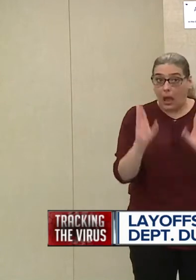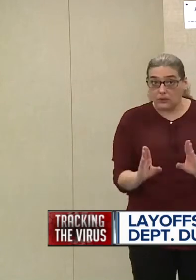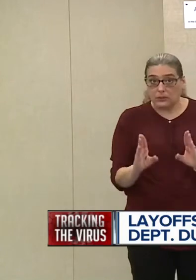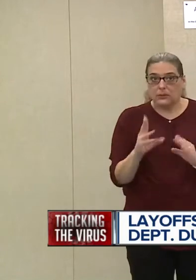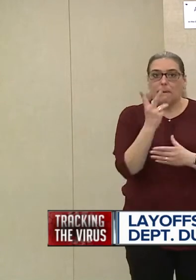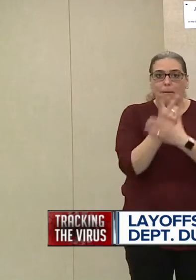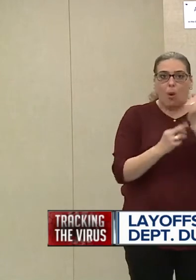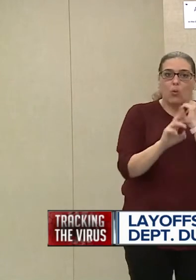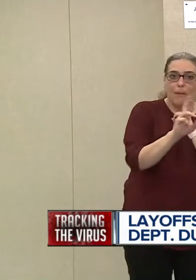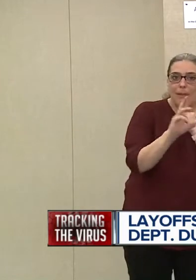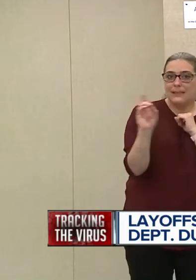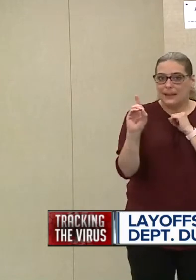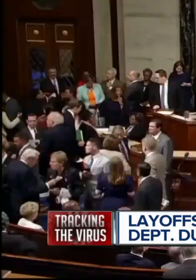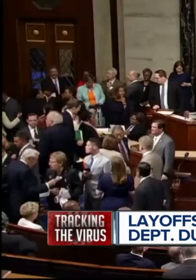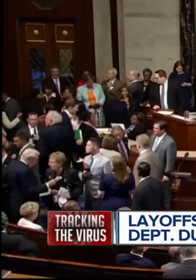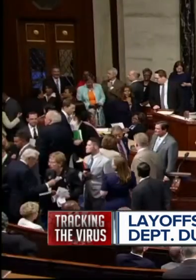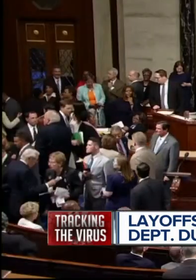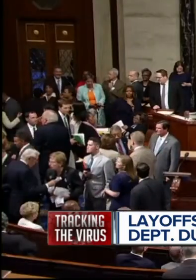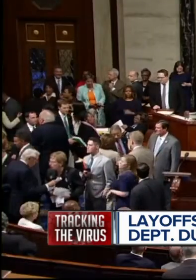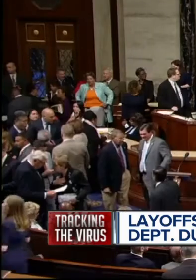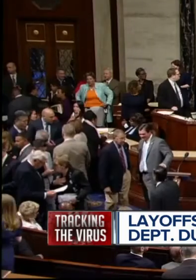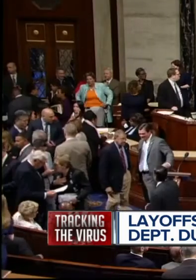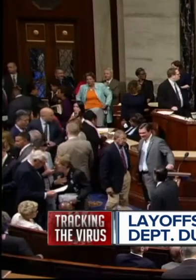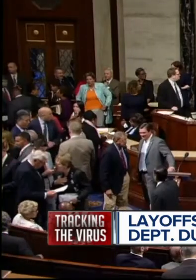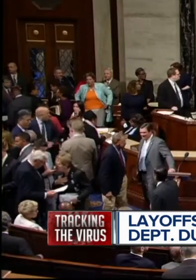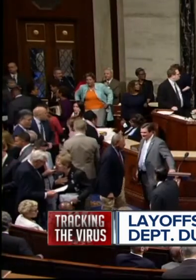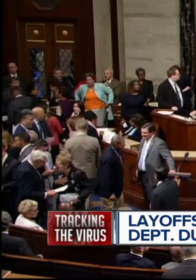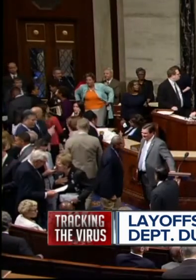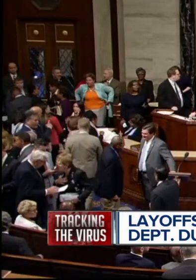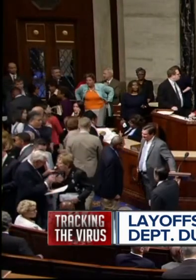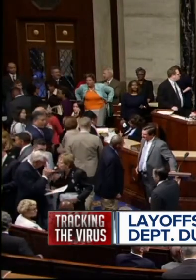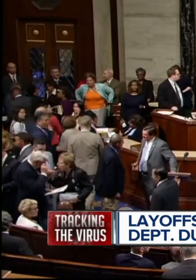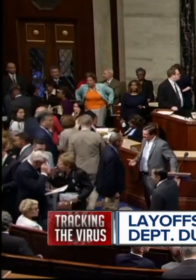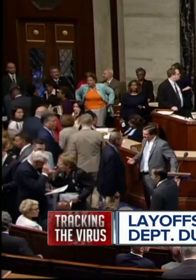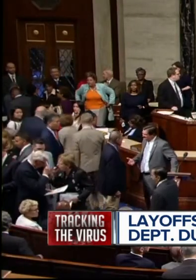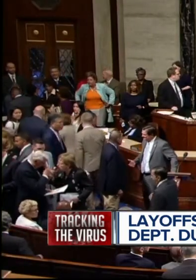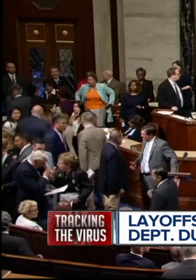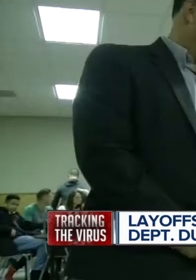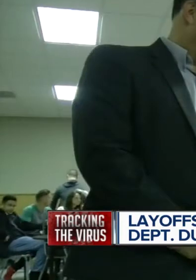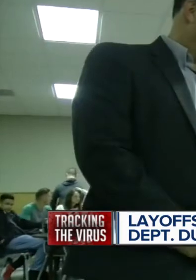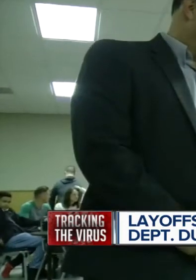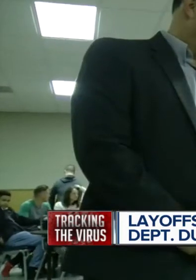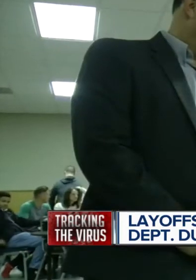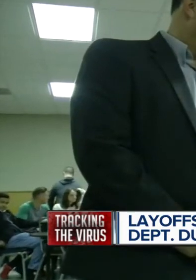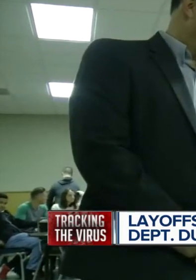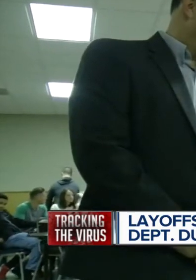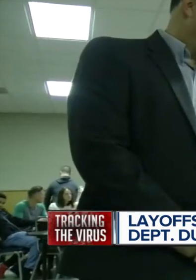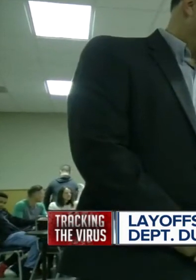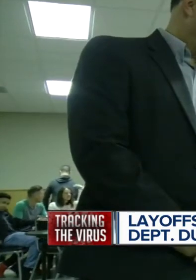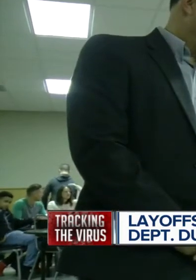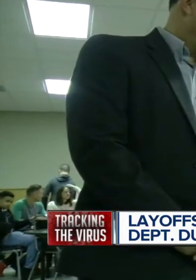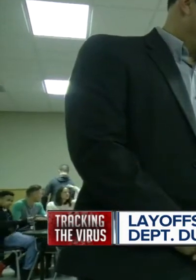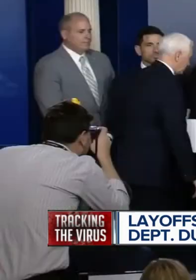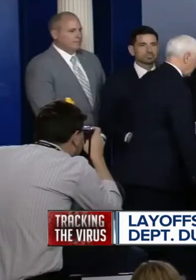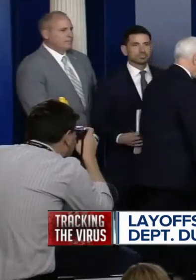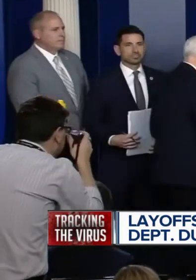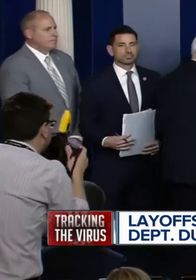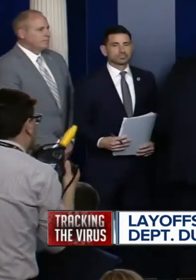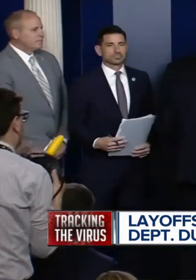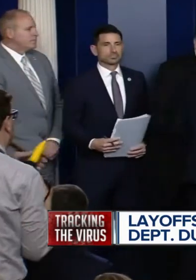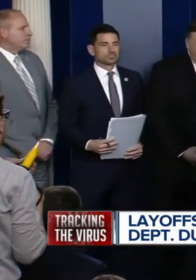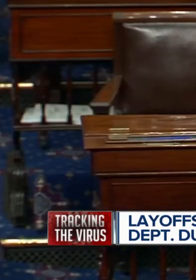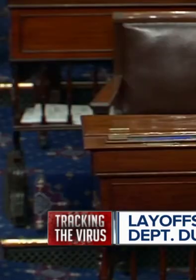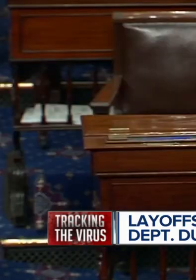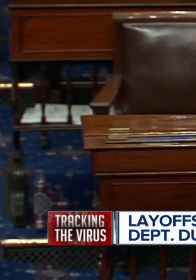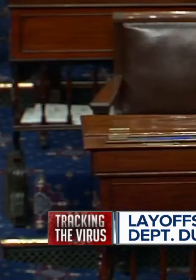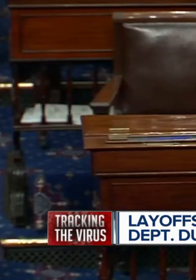and Democrat. I need to interest the leadership. He's hoping to get it passed in the next 3 to 4 weeks, saying his bill or a similar one will